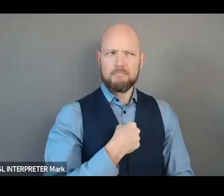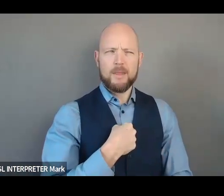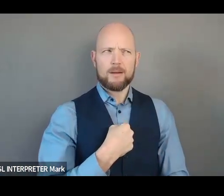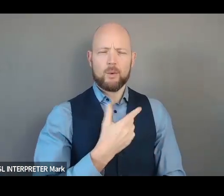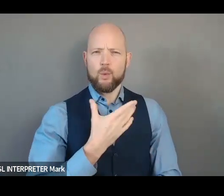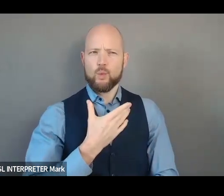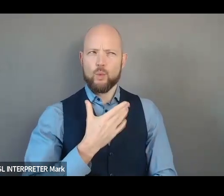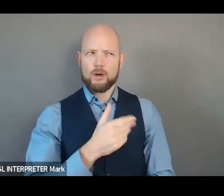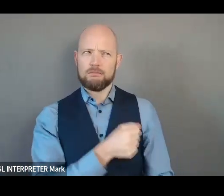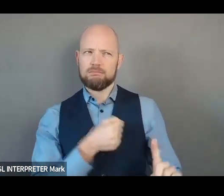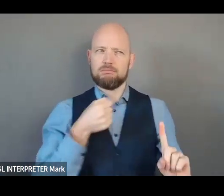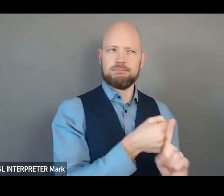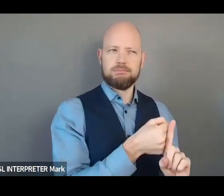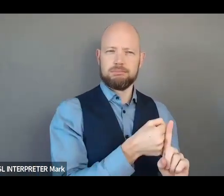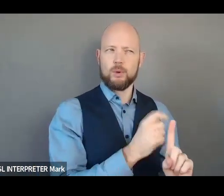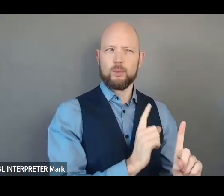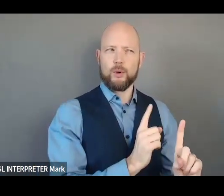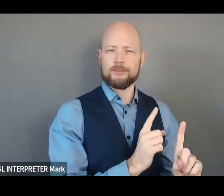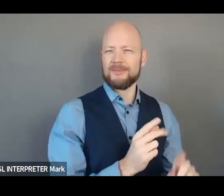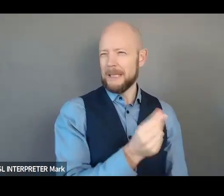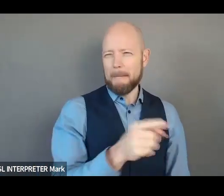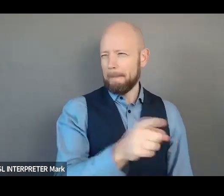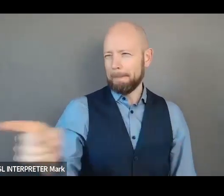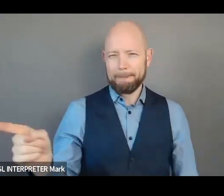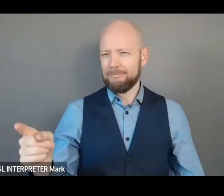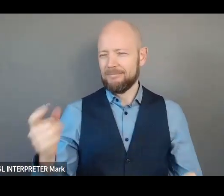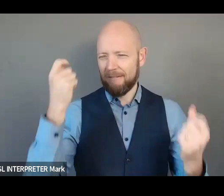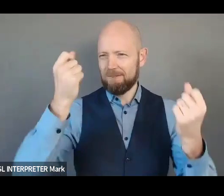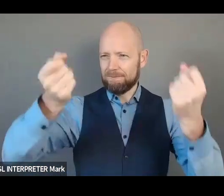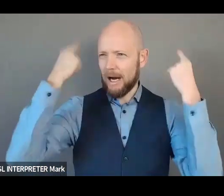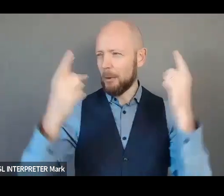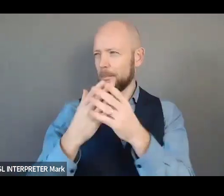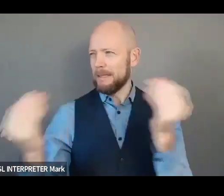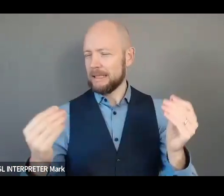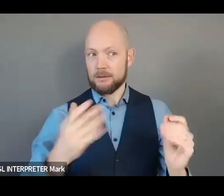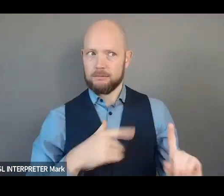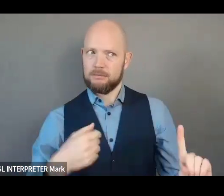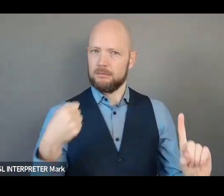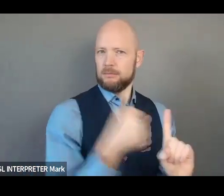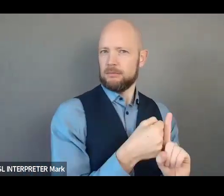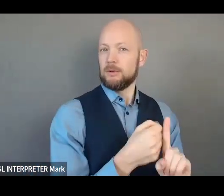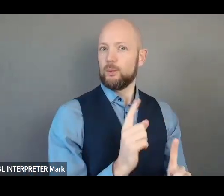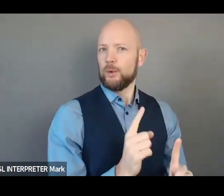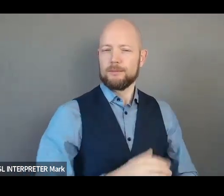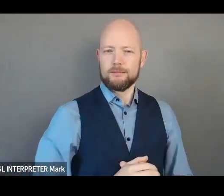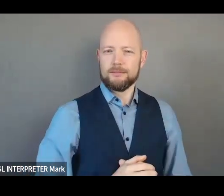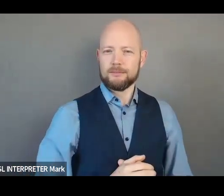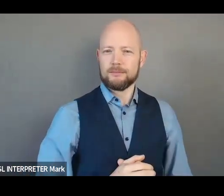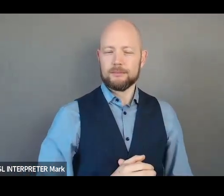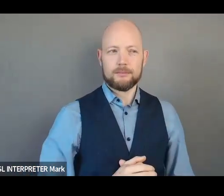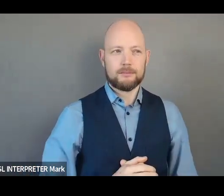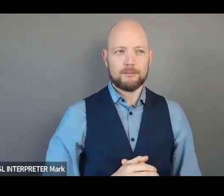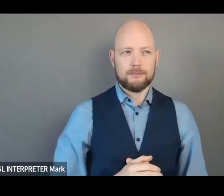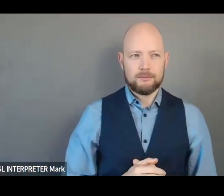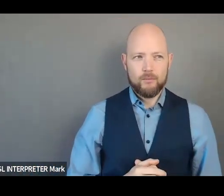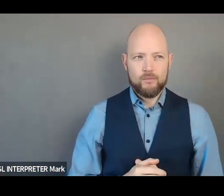who have responsibility for higher education, is quite what a big ask society has of universities as